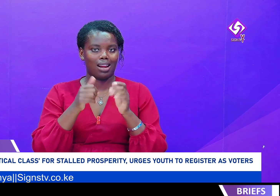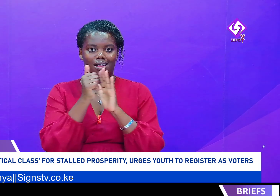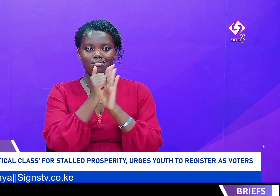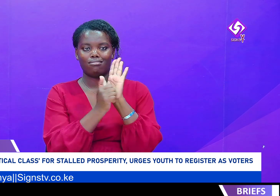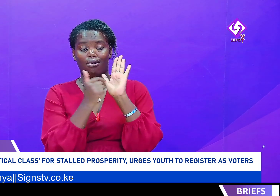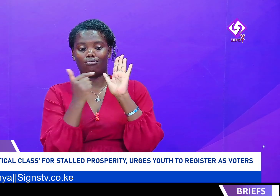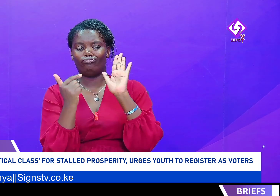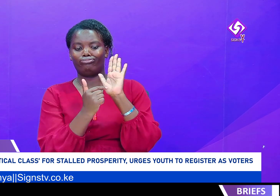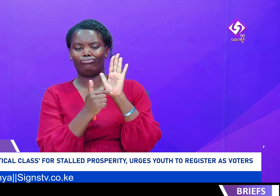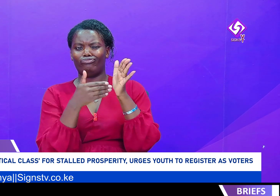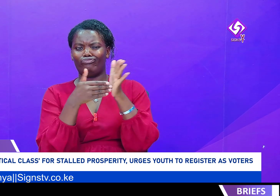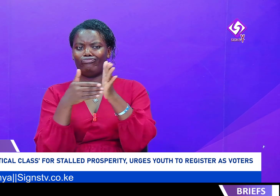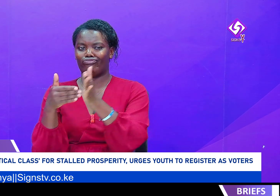his administration's agenda.